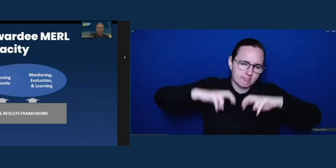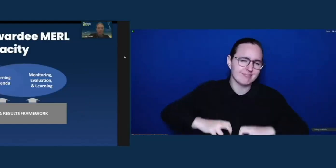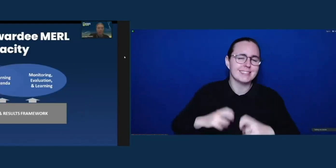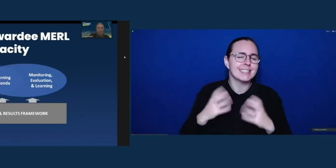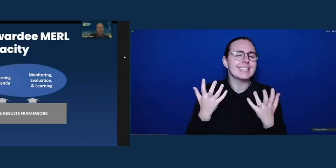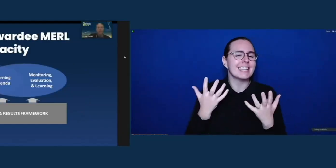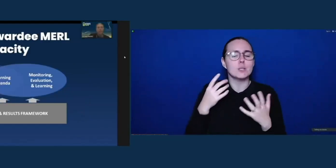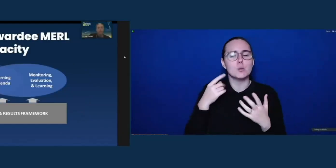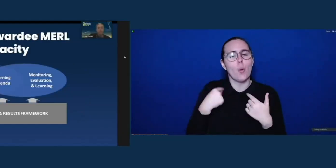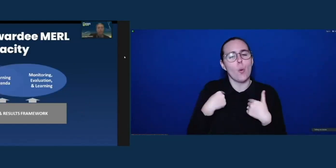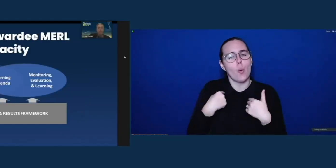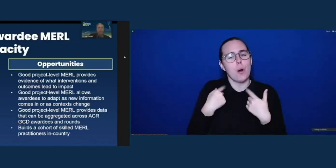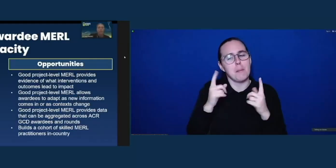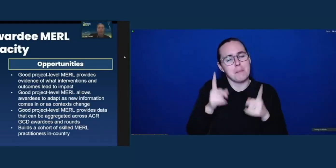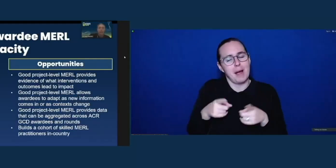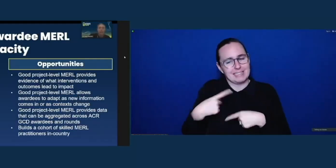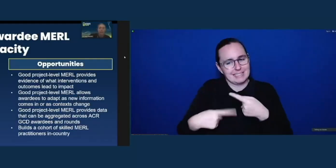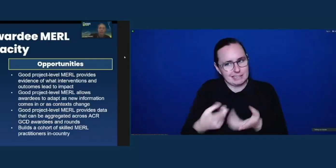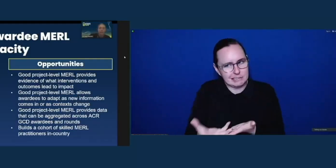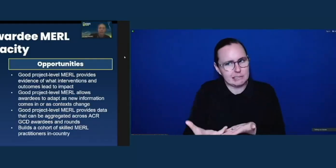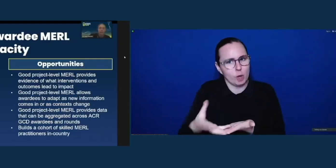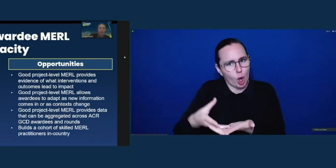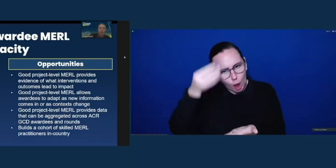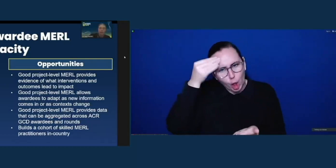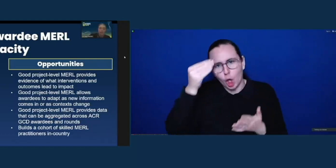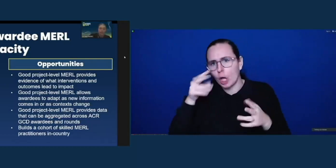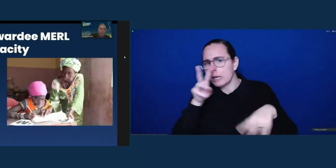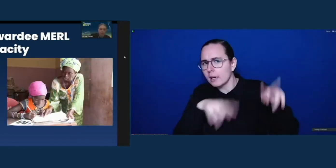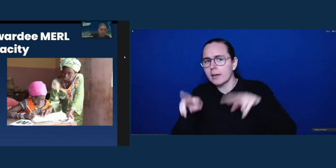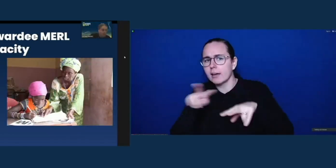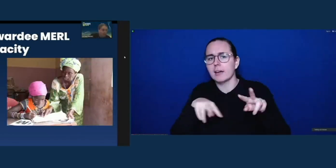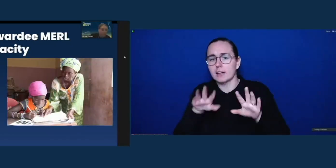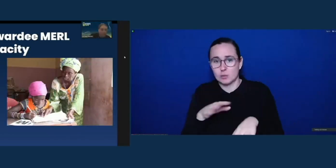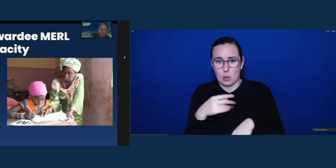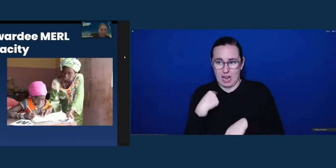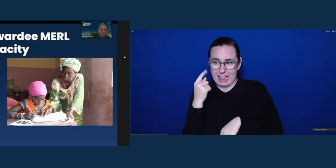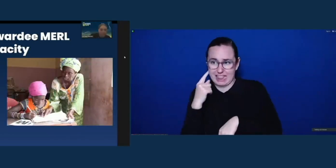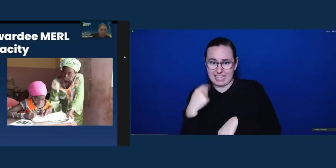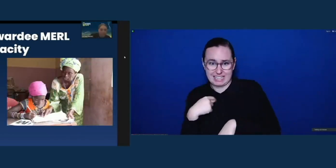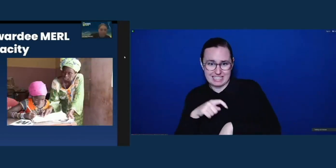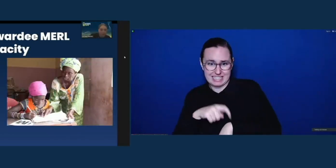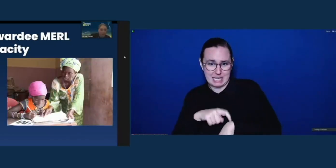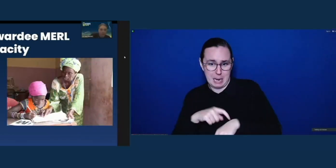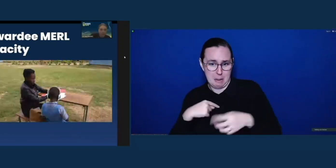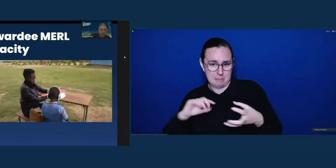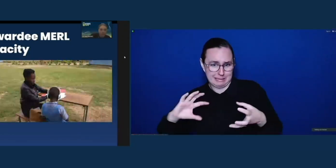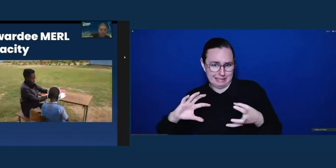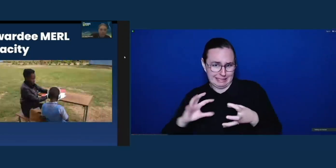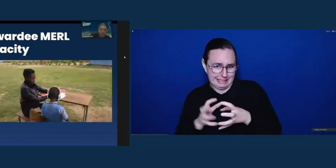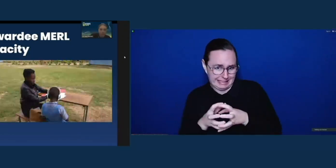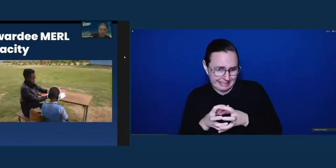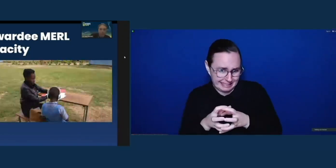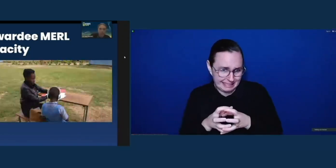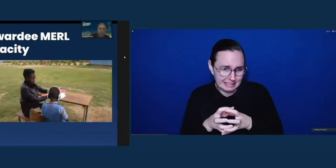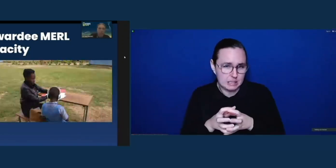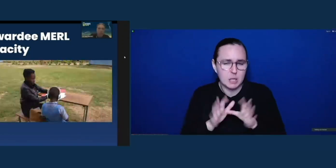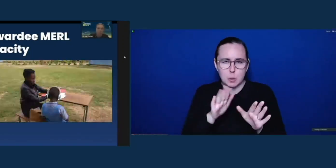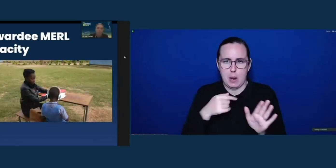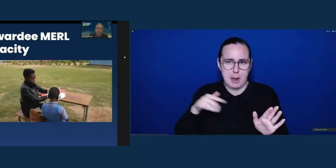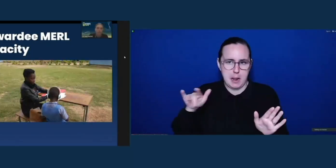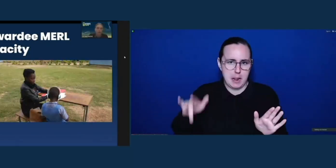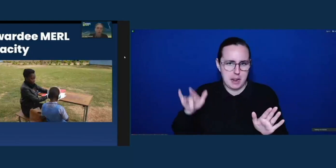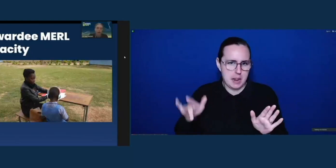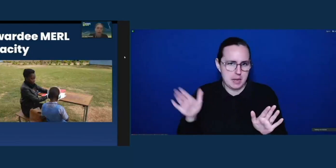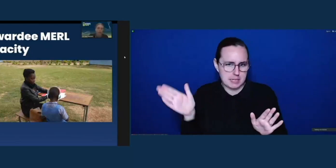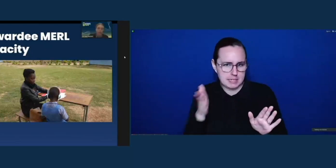I believe I'm running a bit short on time. So I think what I'm going to skip to is the recommendations around building